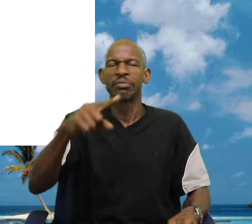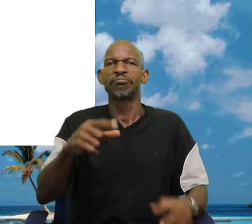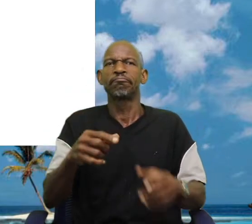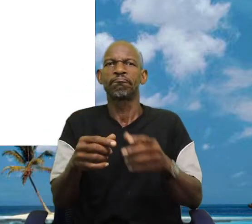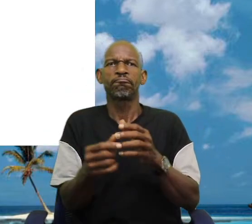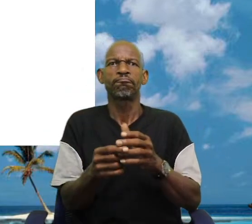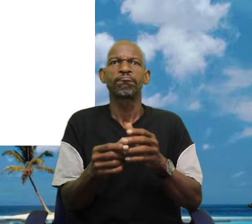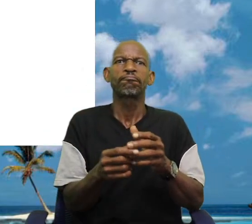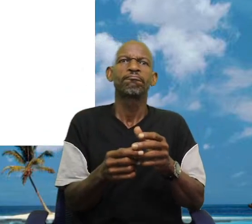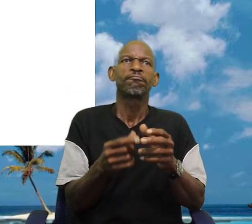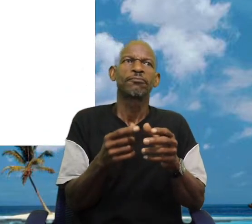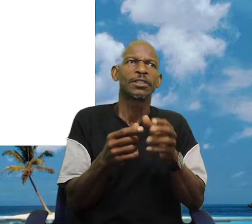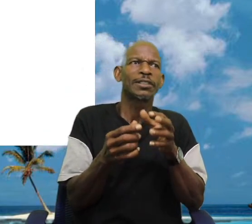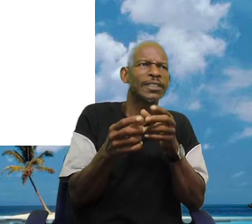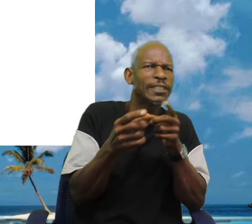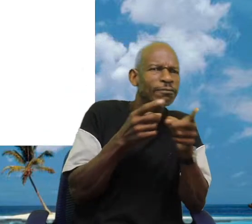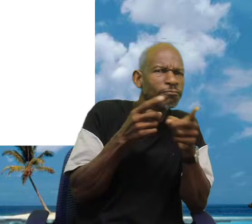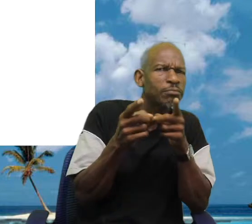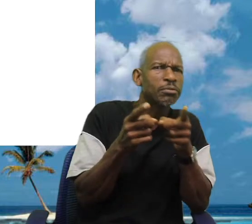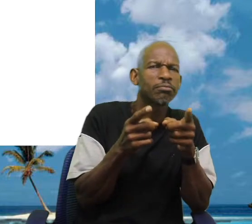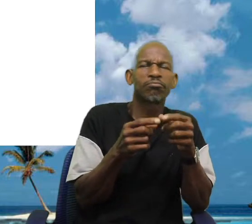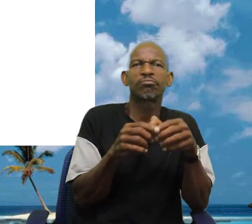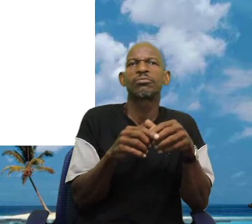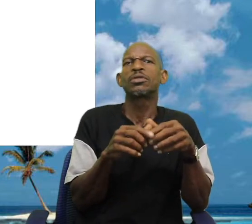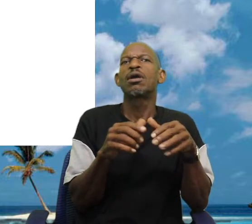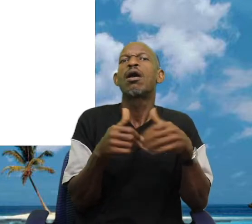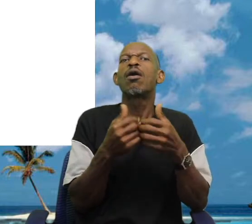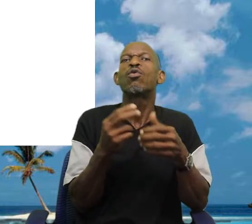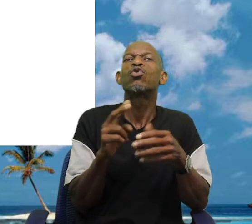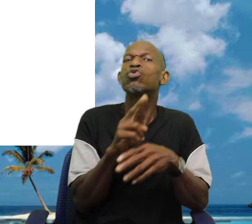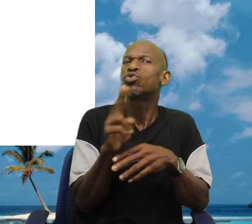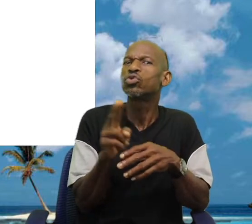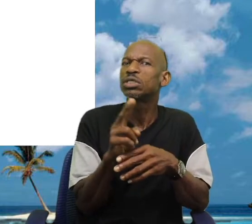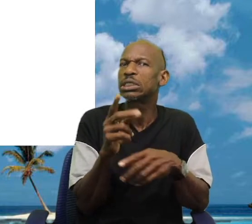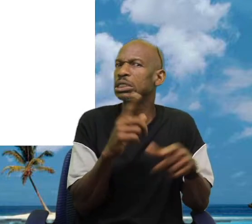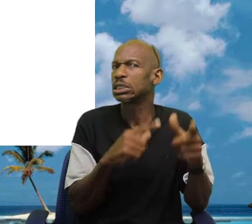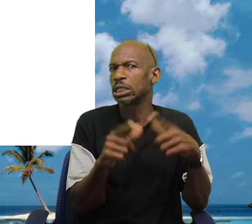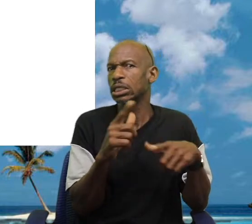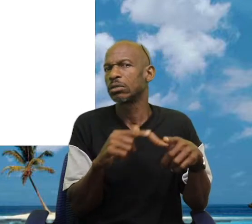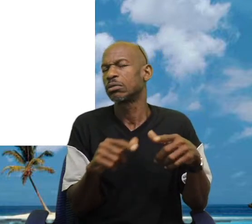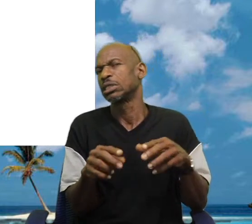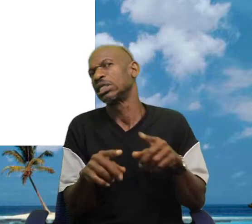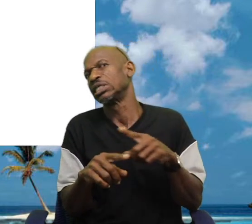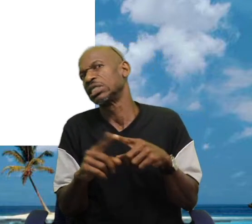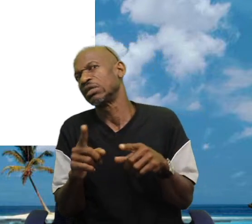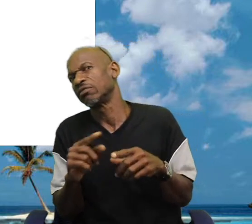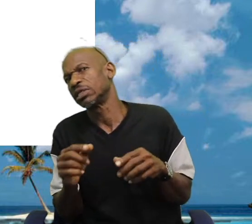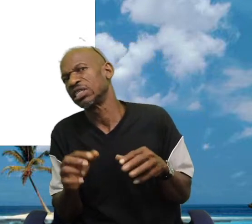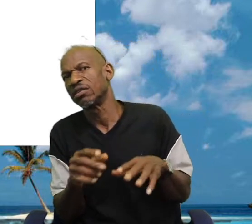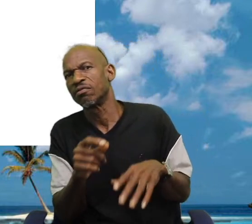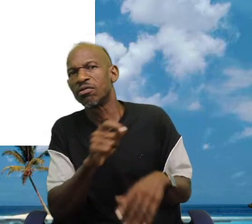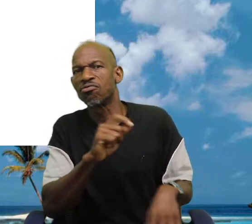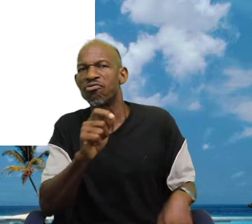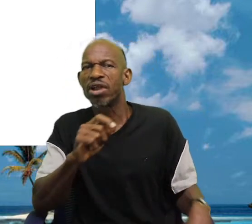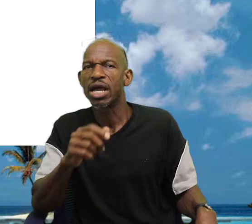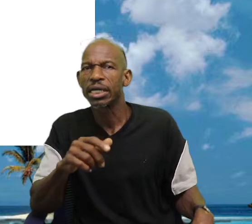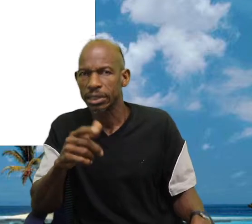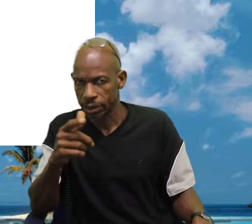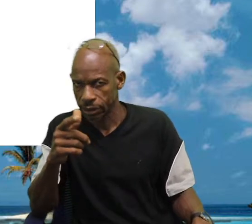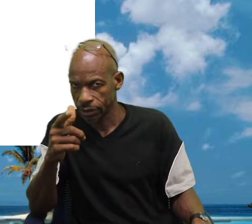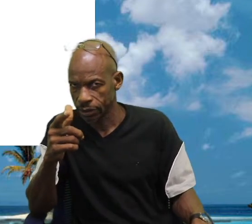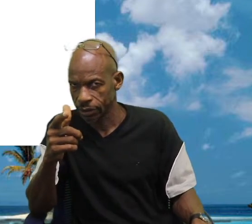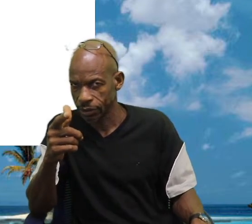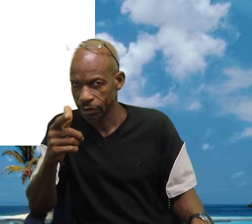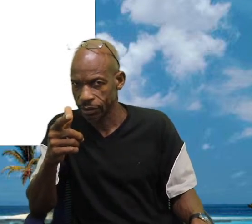with, how you use it in sign language will be different how it will